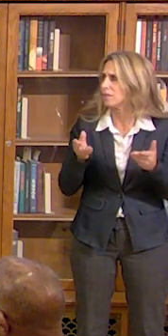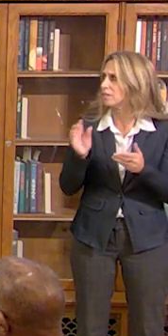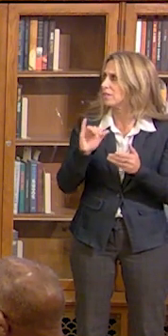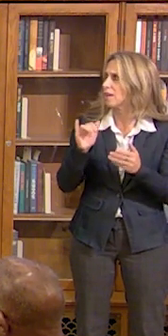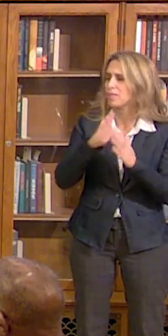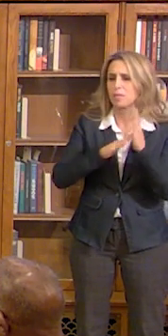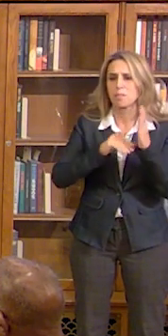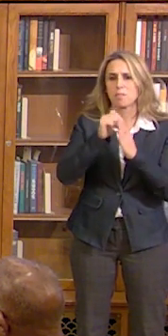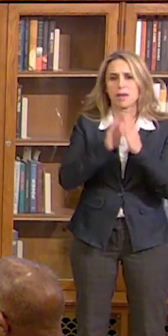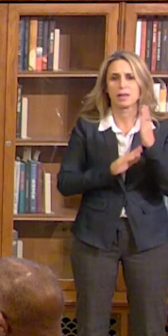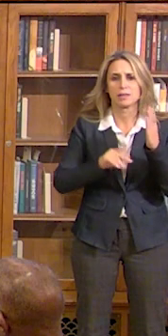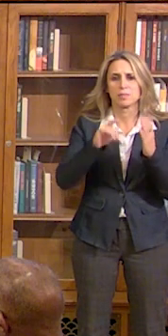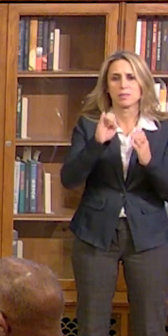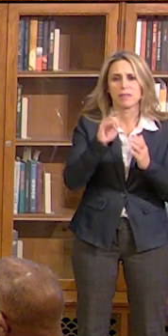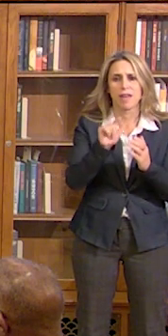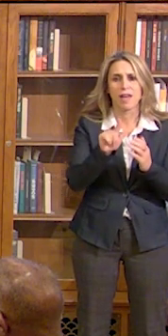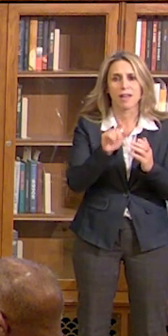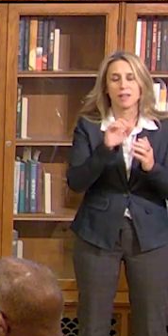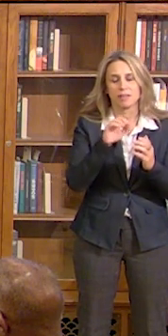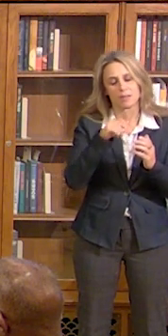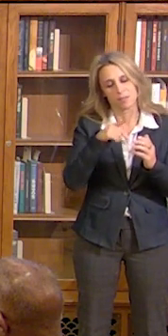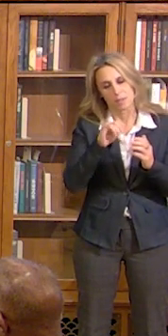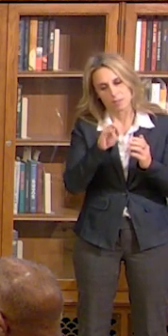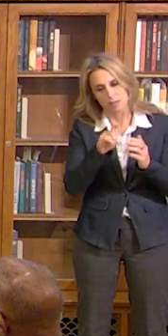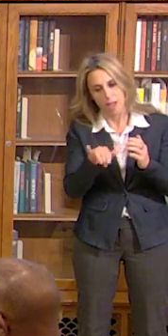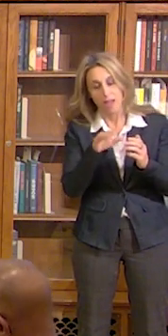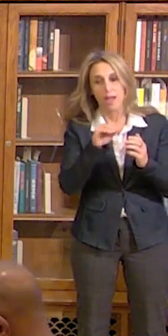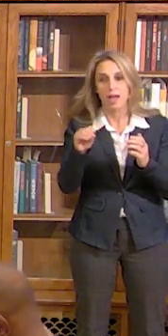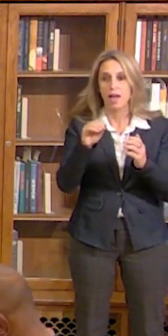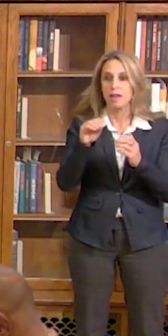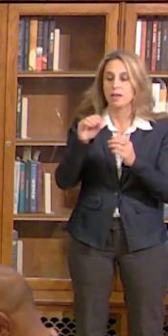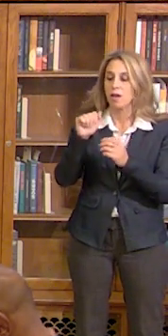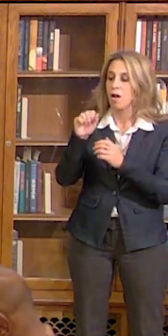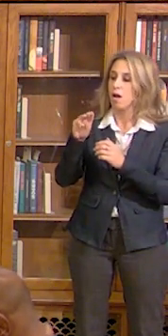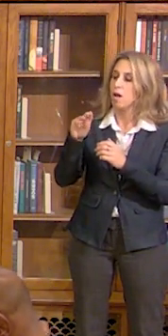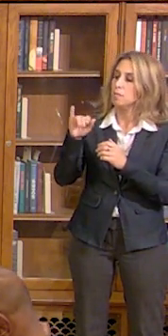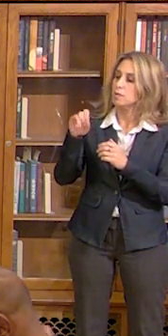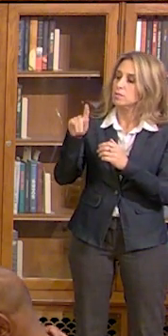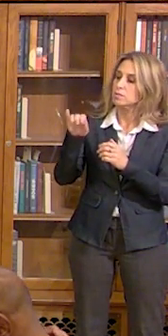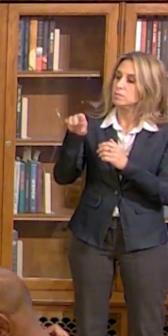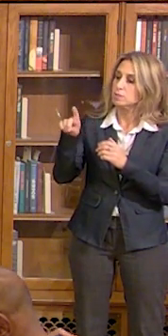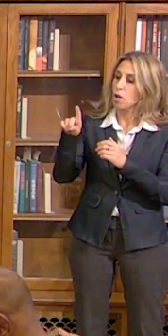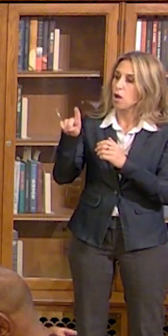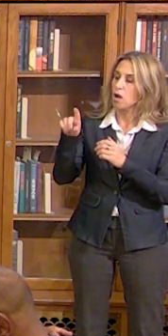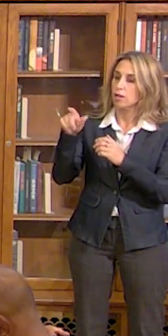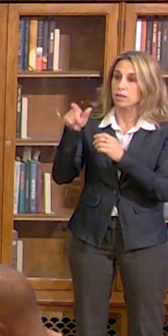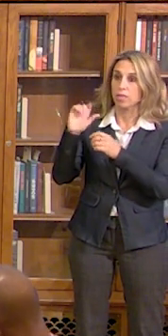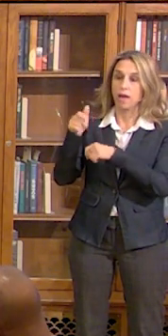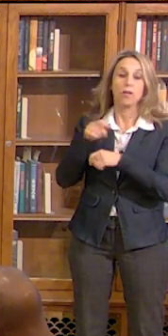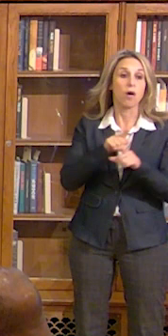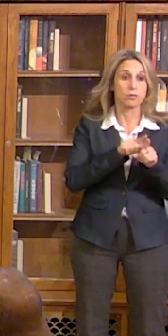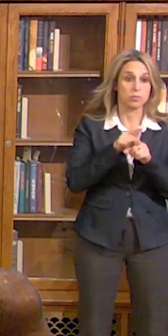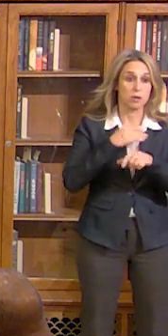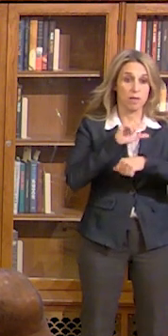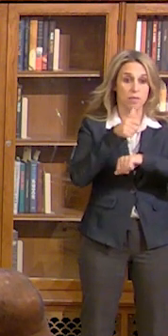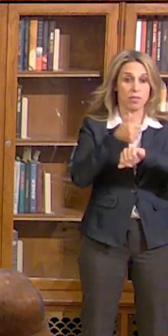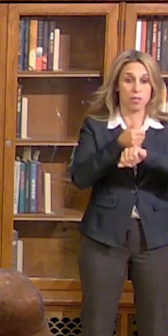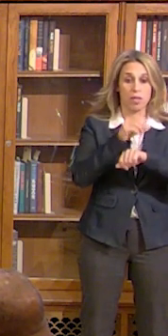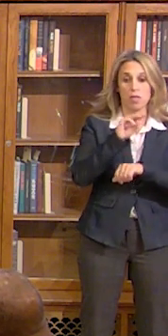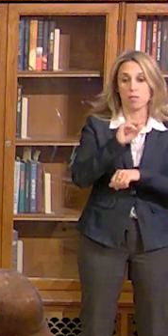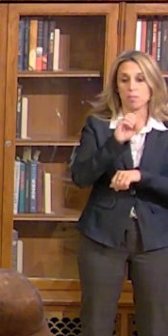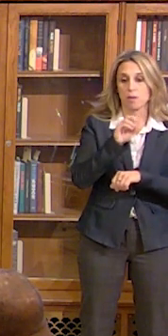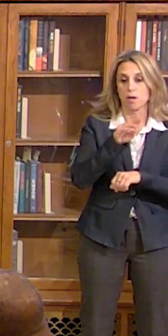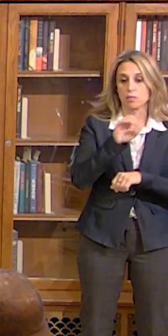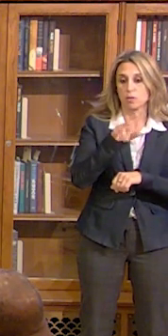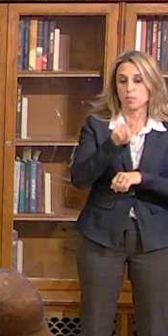the paintings of s k and the replica of the Amistad there's also the um the monument and then of course